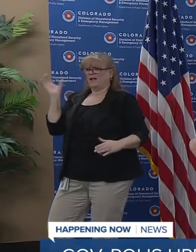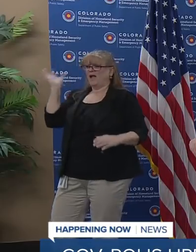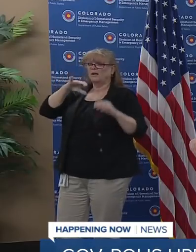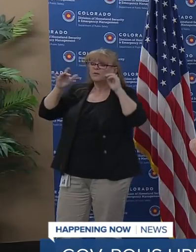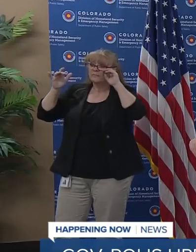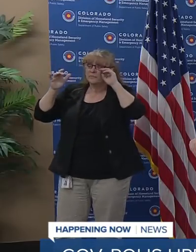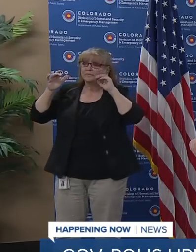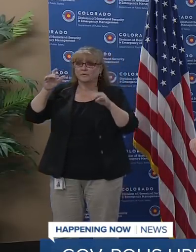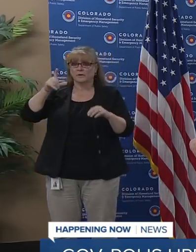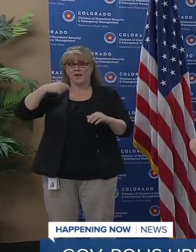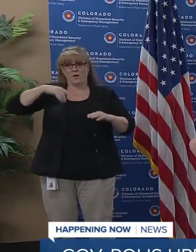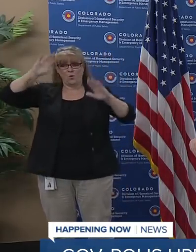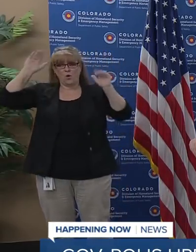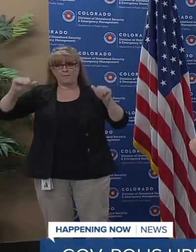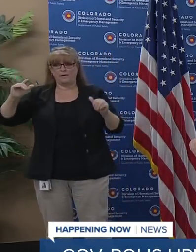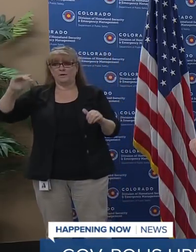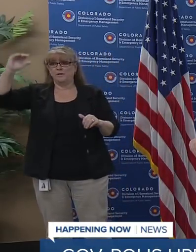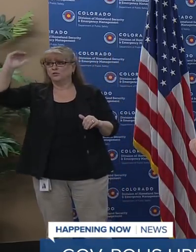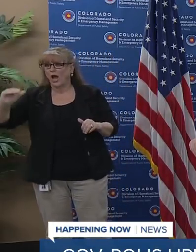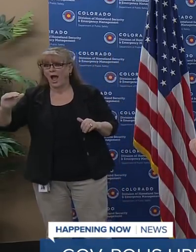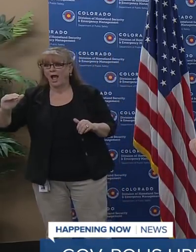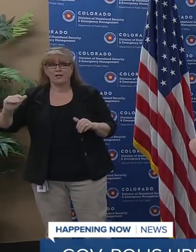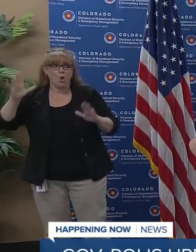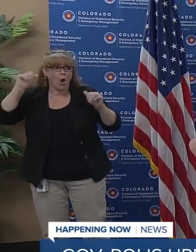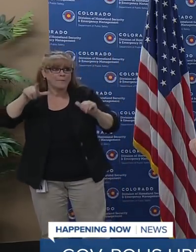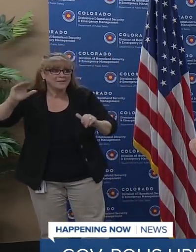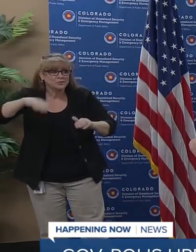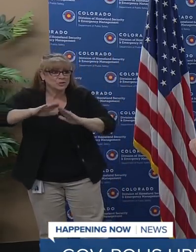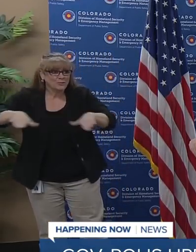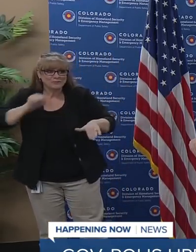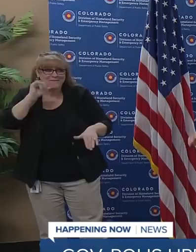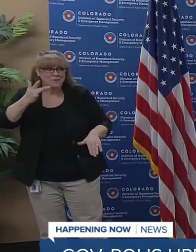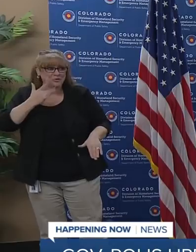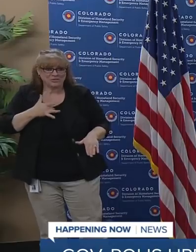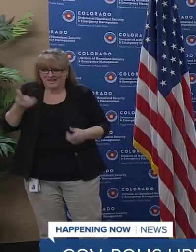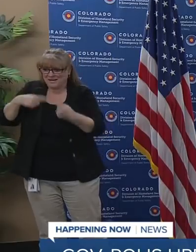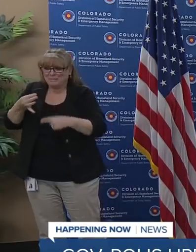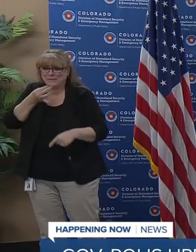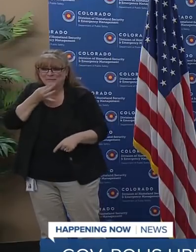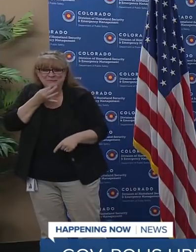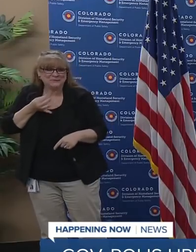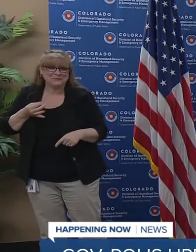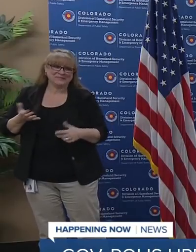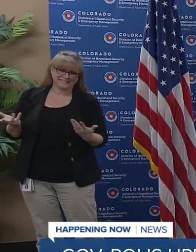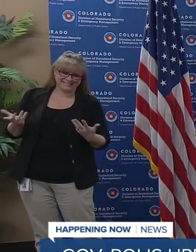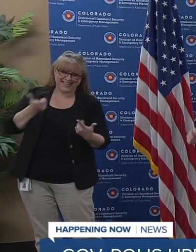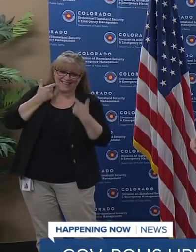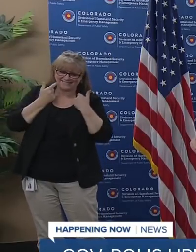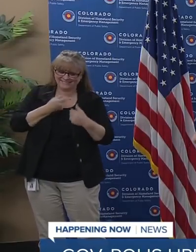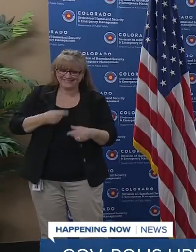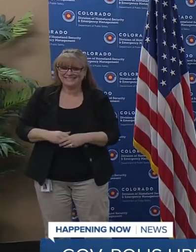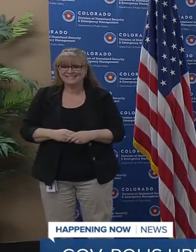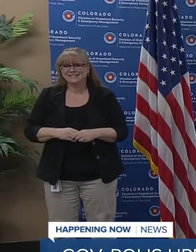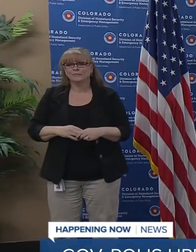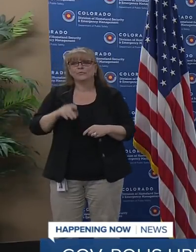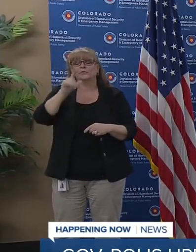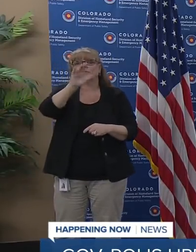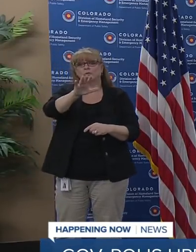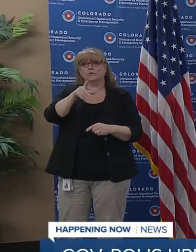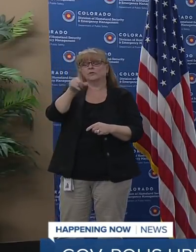that. That's coming soon, and you get that even if you don't normally file taxes. Social Security recipients, SSI disability, railroad